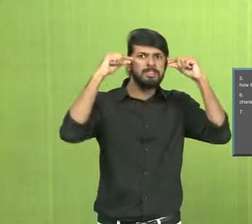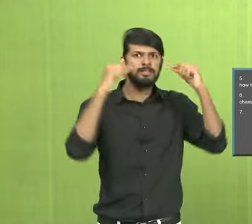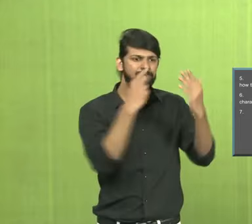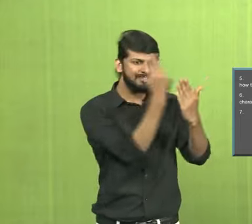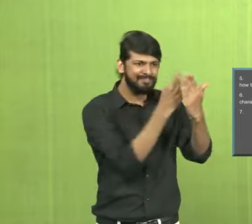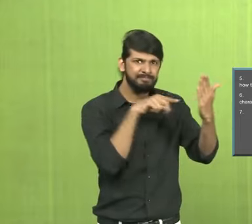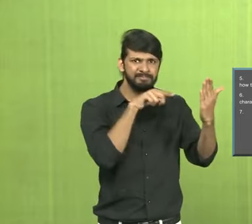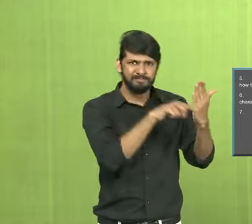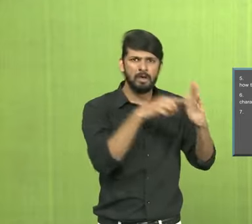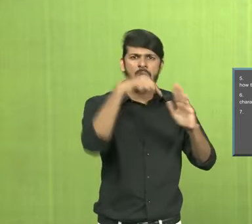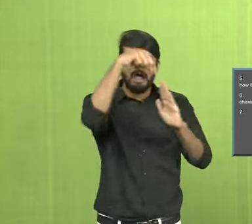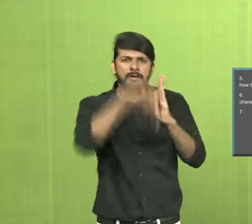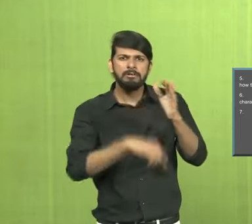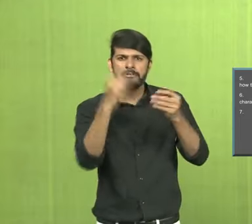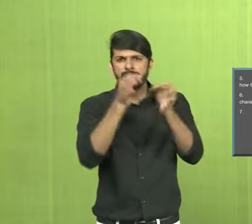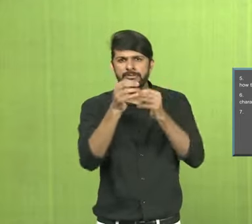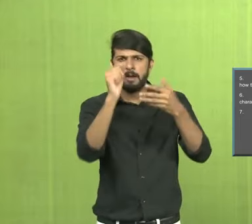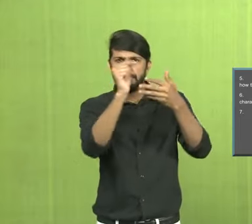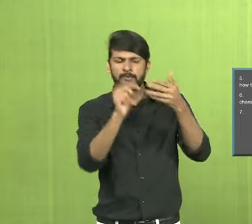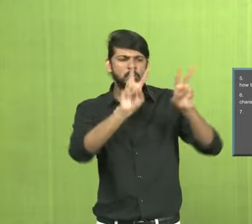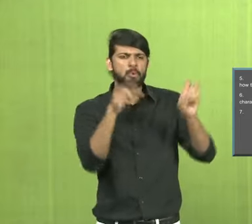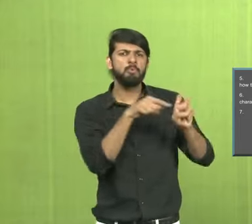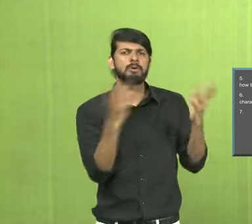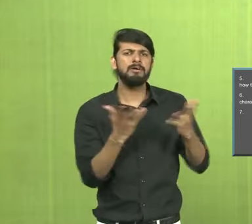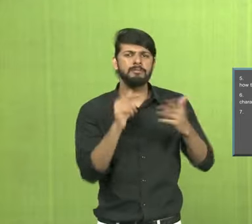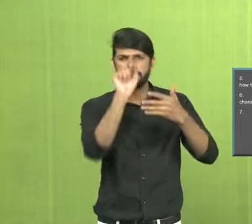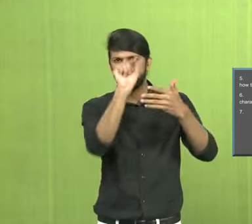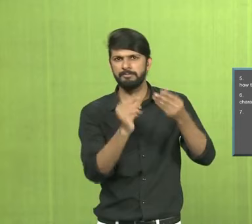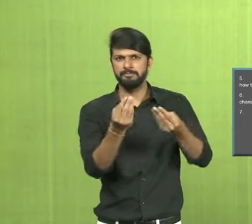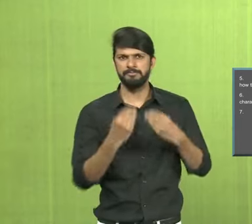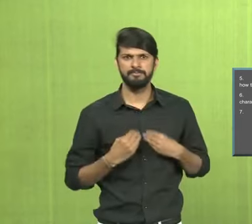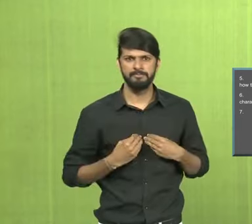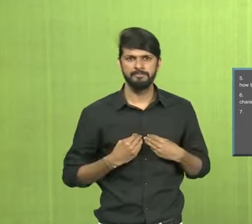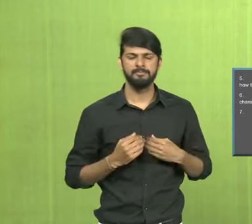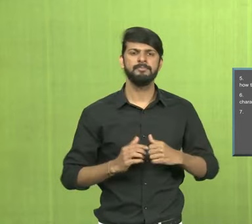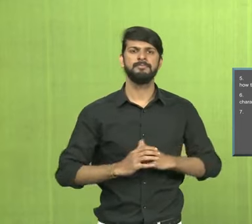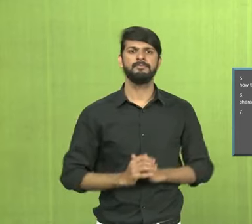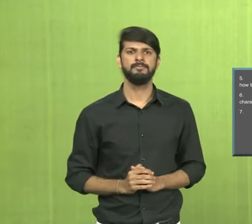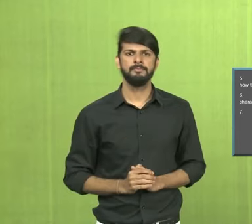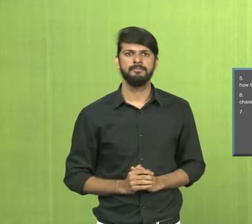Also, describe the characteristics of Kalighat paintings and also list the